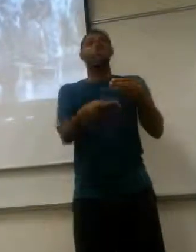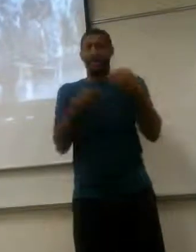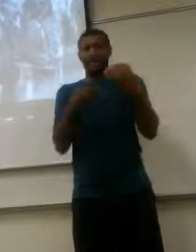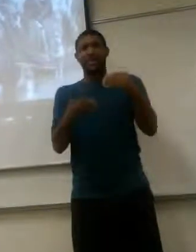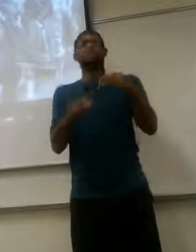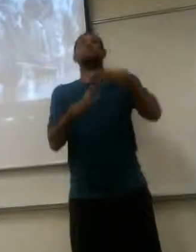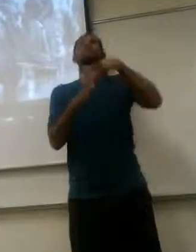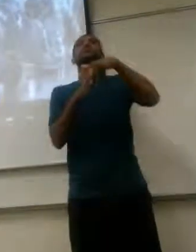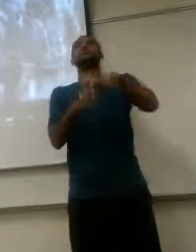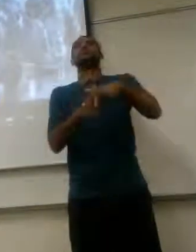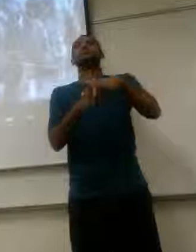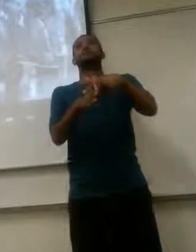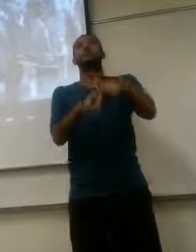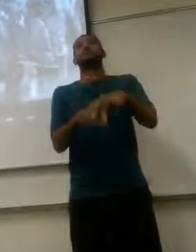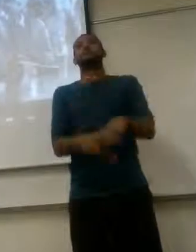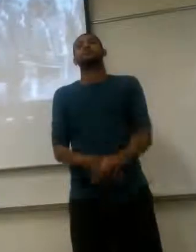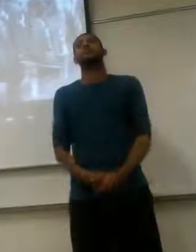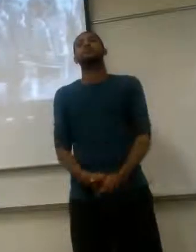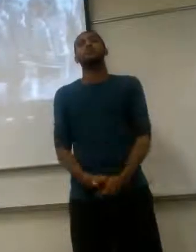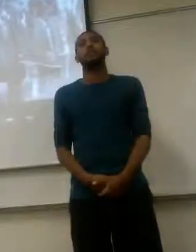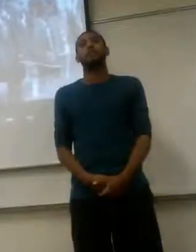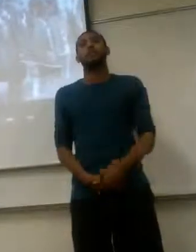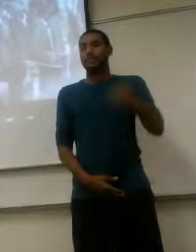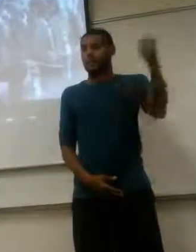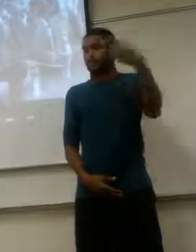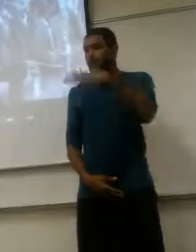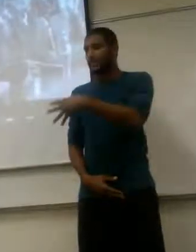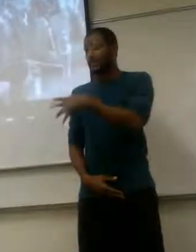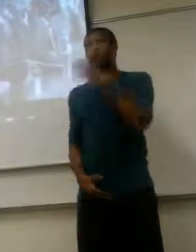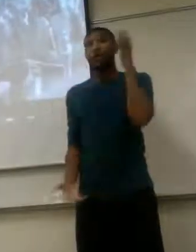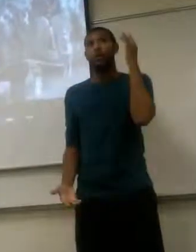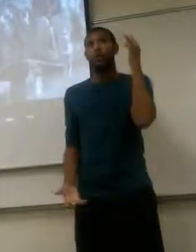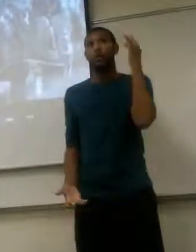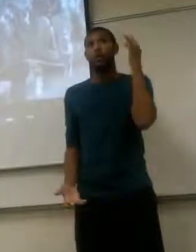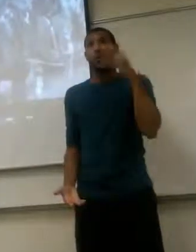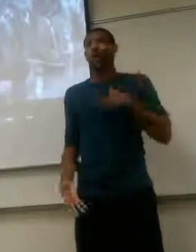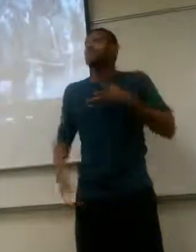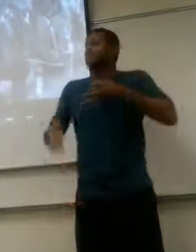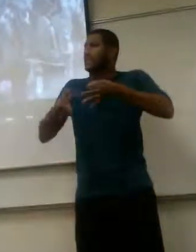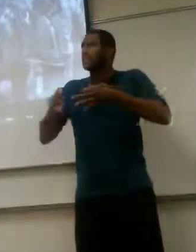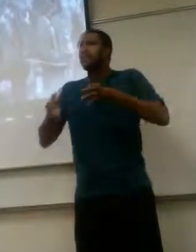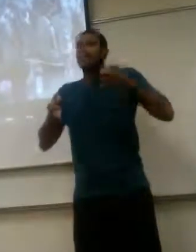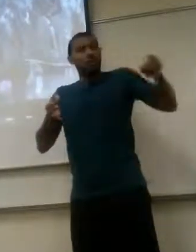then send them back so they could tell a good story of the Lakota to their people.